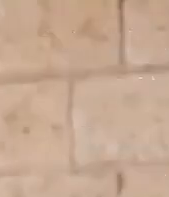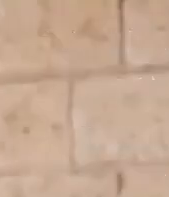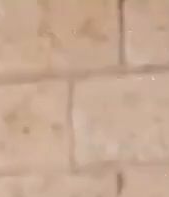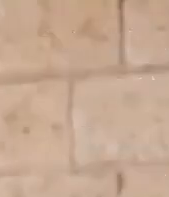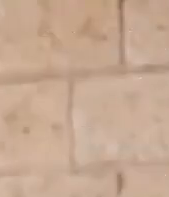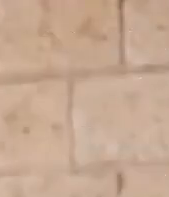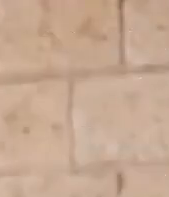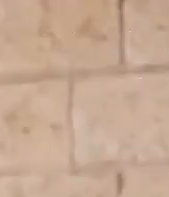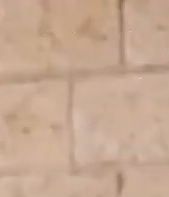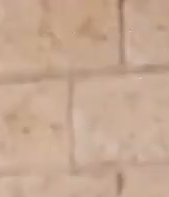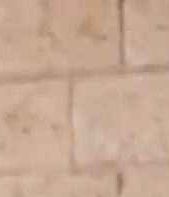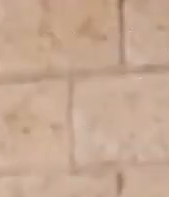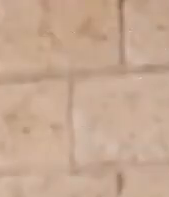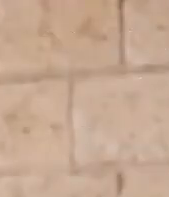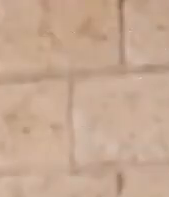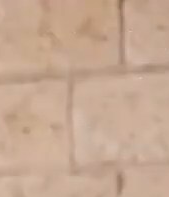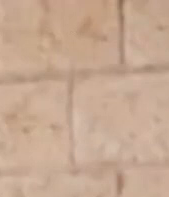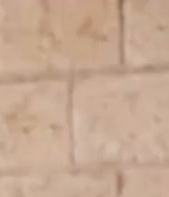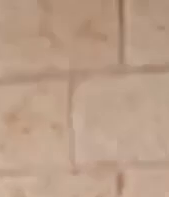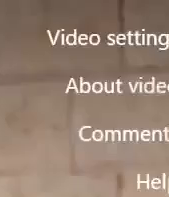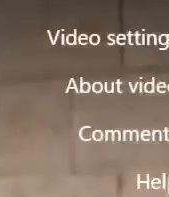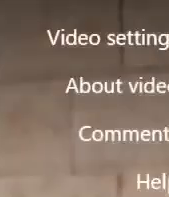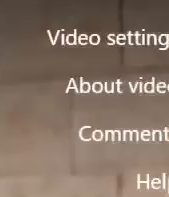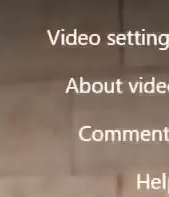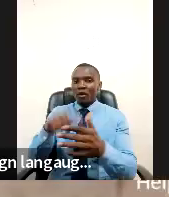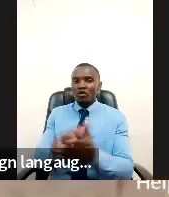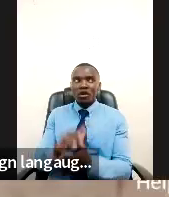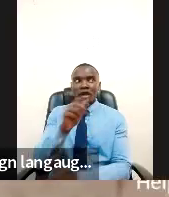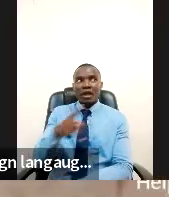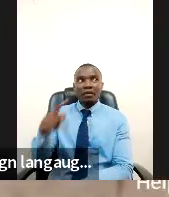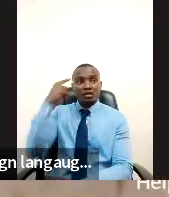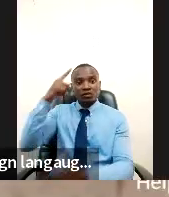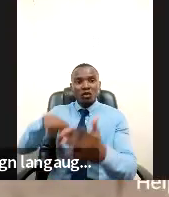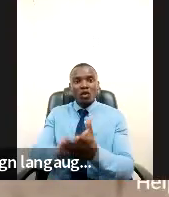to tell you about the call for application for